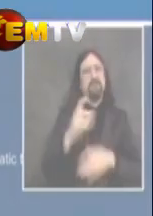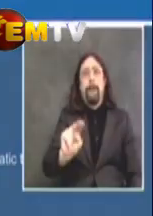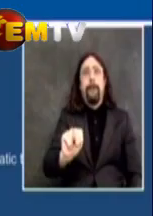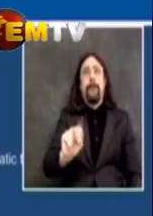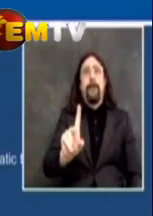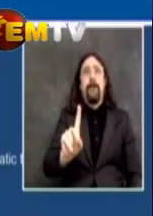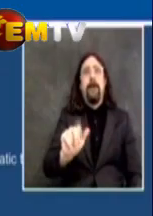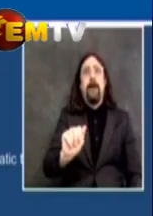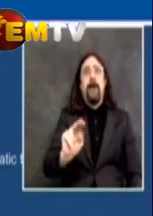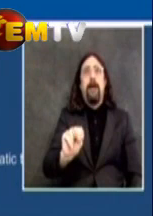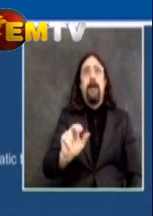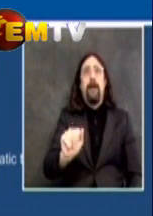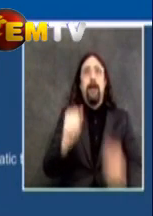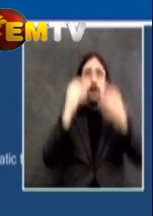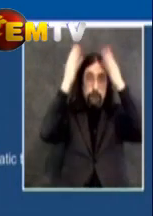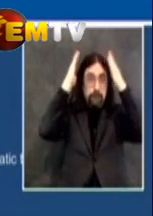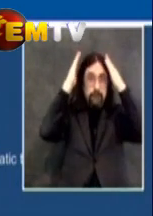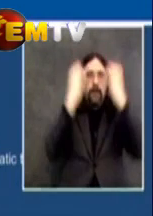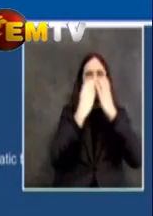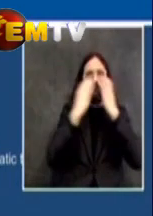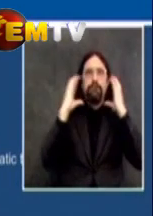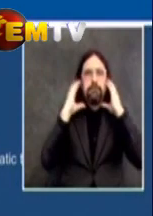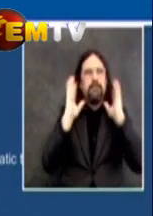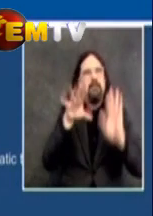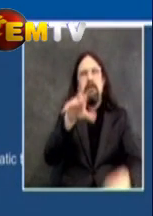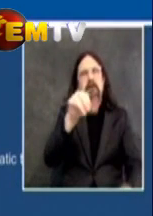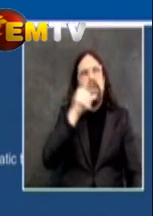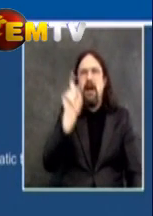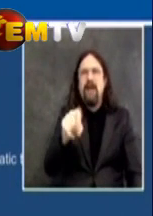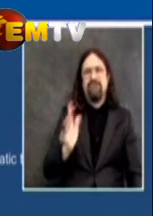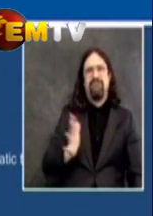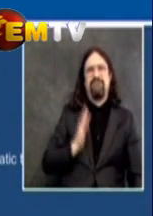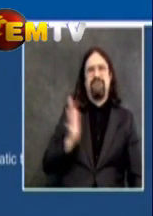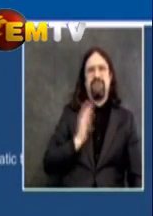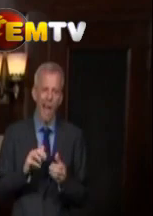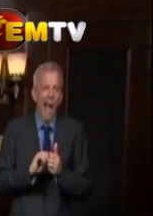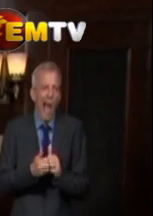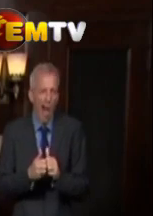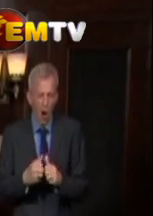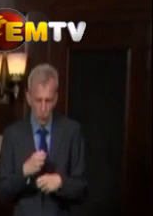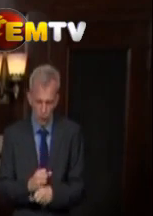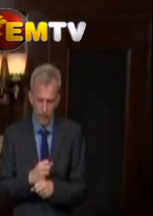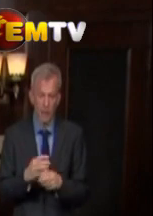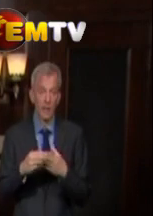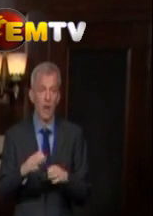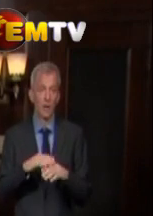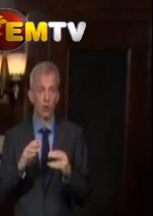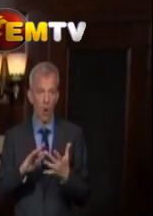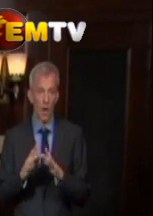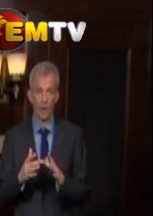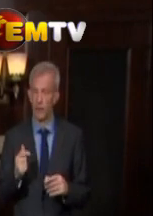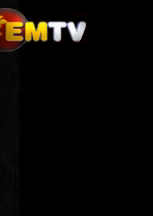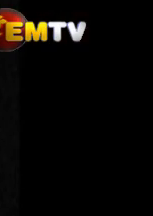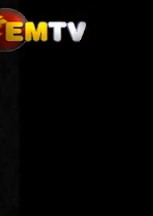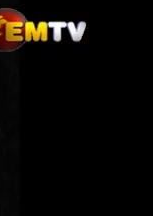at home. We don't want you to use the kinds of masks that our first responders need. We're going to have to get used to, you know, seeing